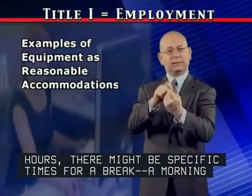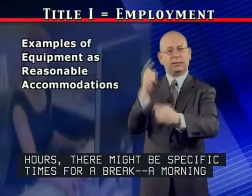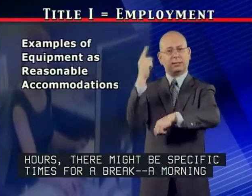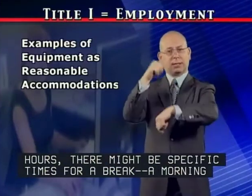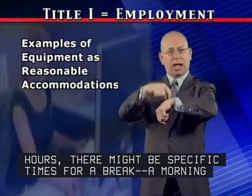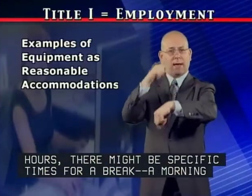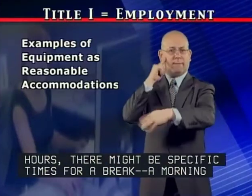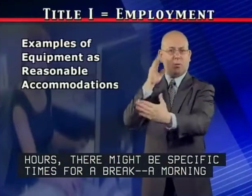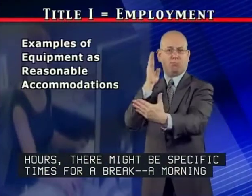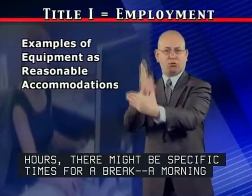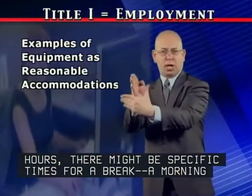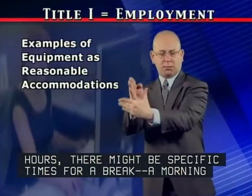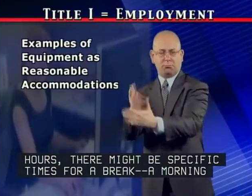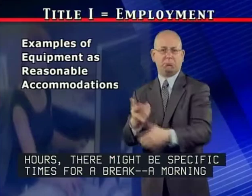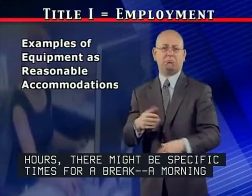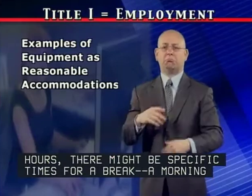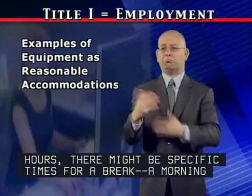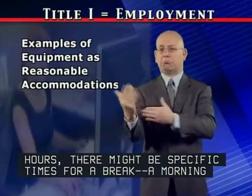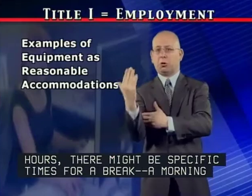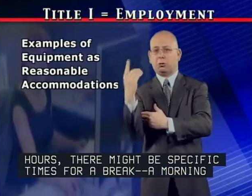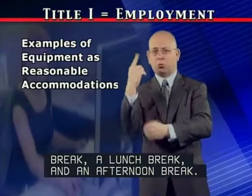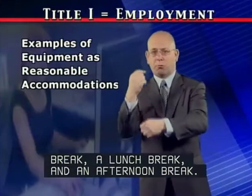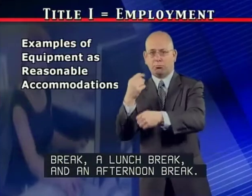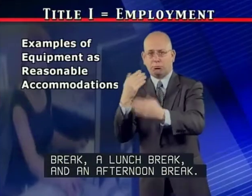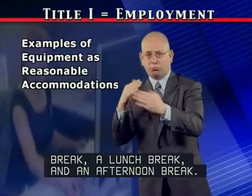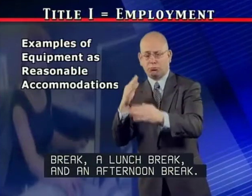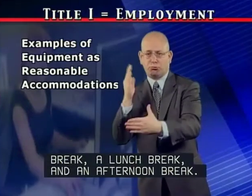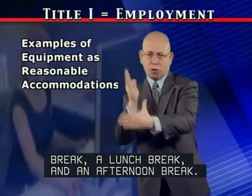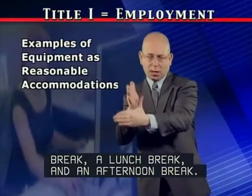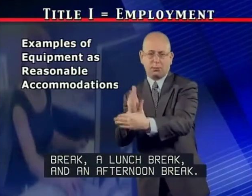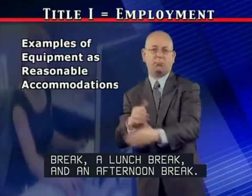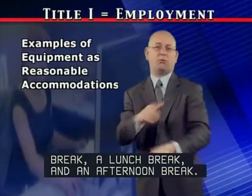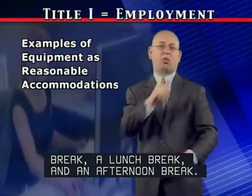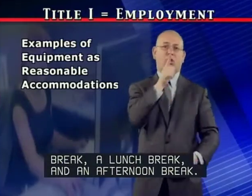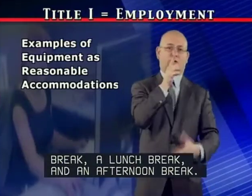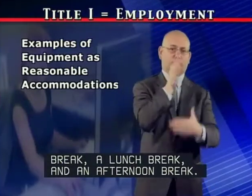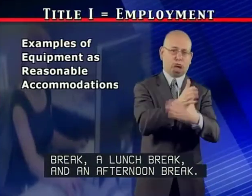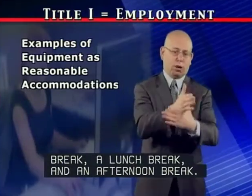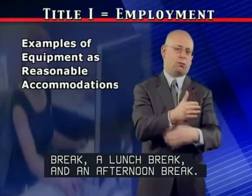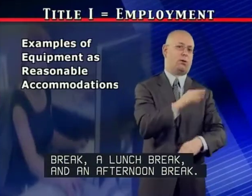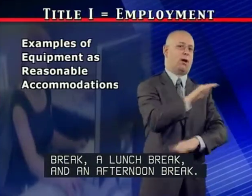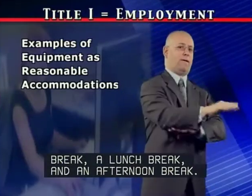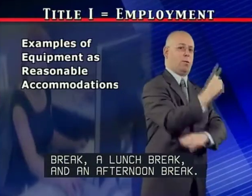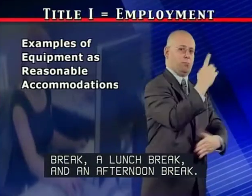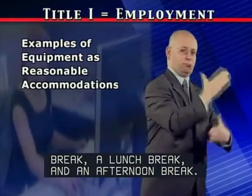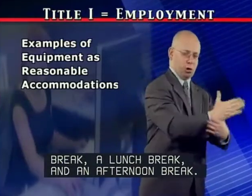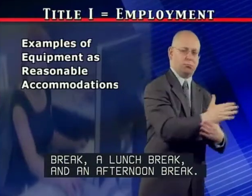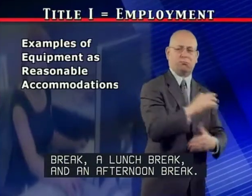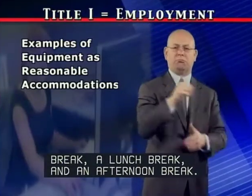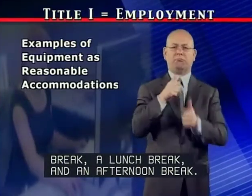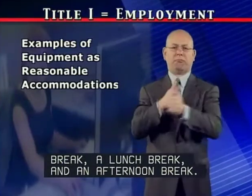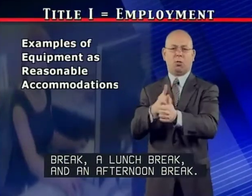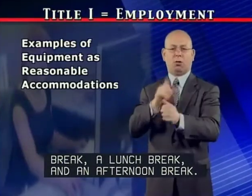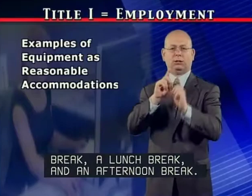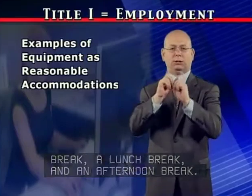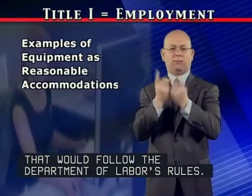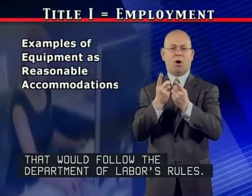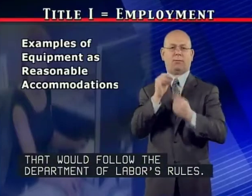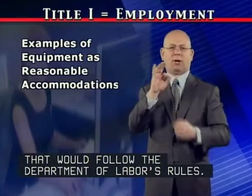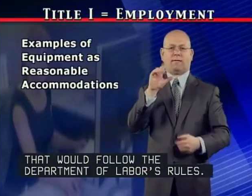there might be specific times for a break, a morning break, a lunch break, and an afternoon break. That